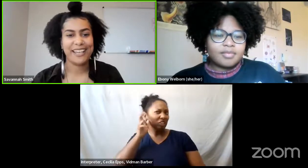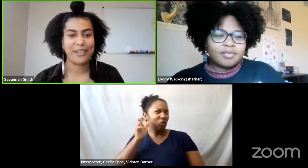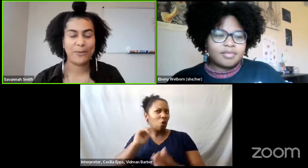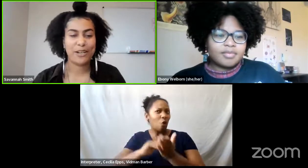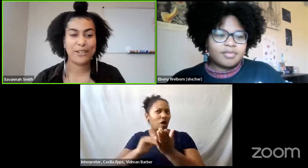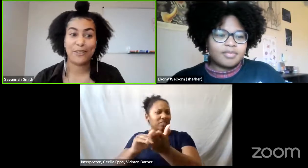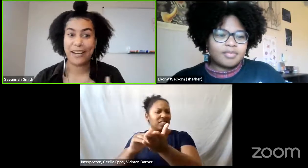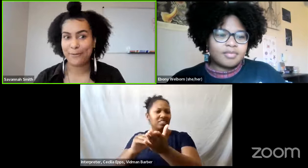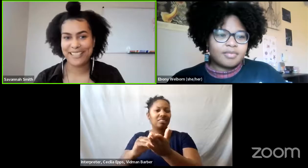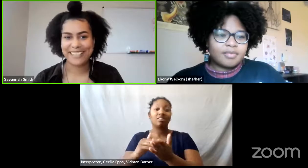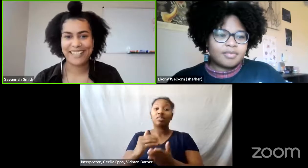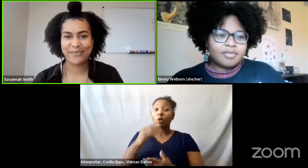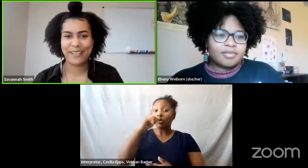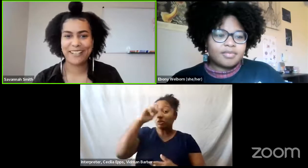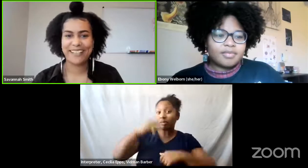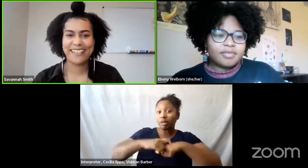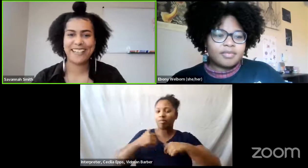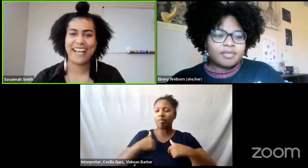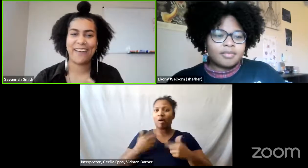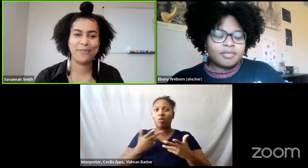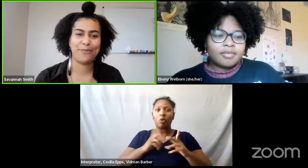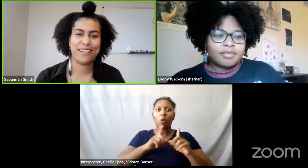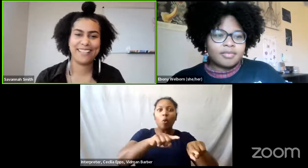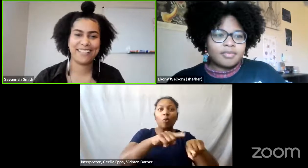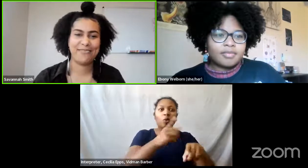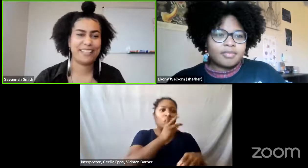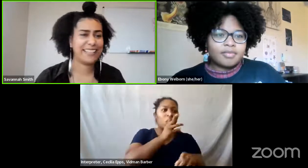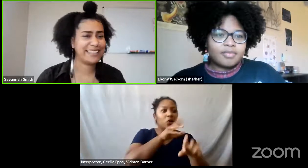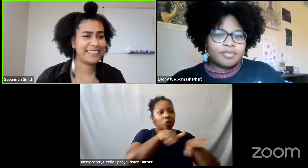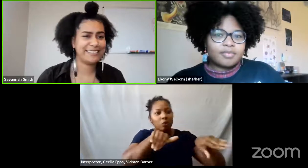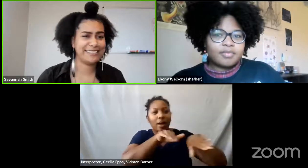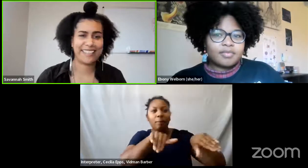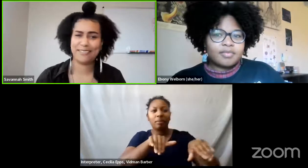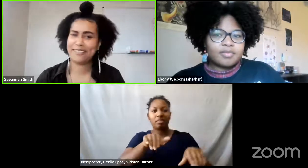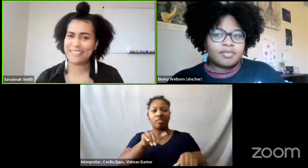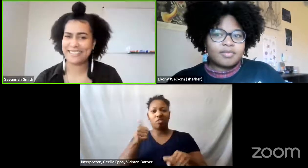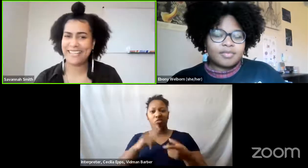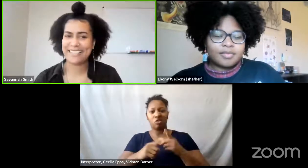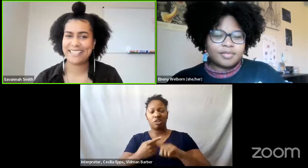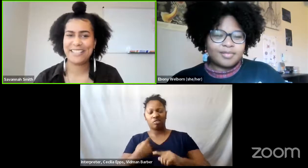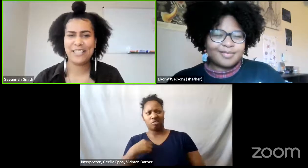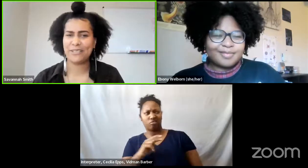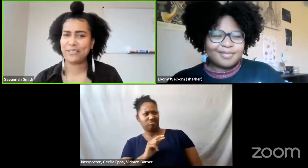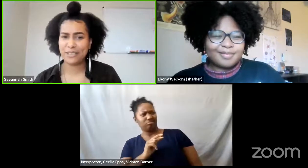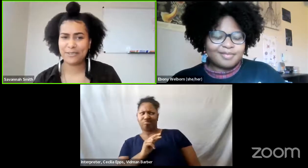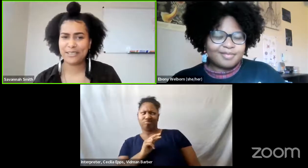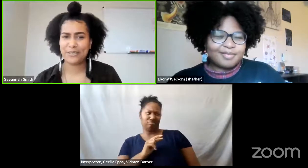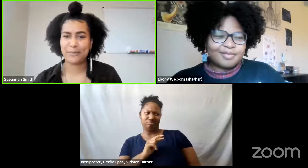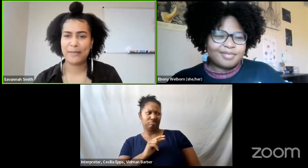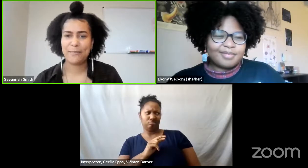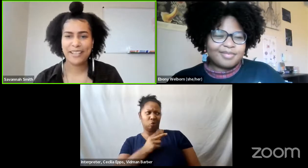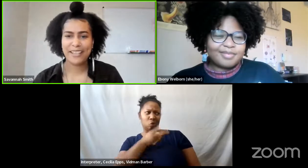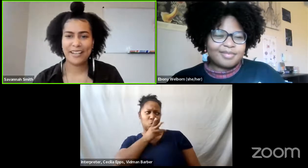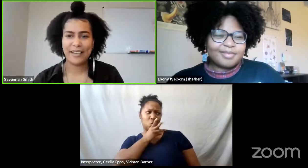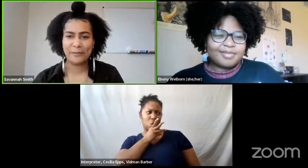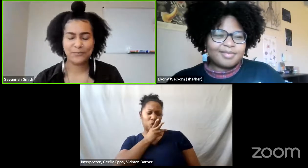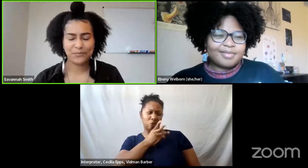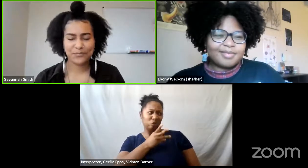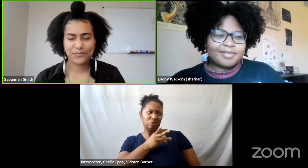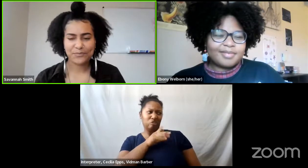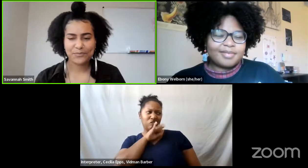want to get in the water, or I wanted to get in the water, having friends look at me like, "Ooh, like the water is nasty," or we don't swim.